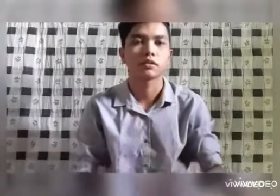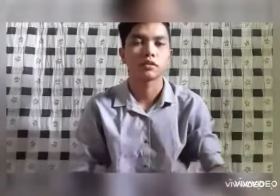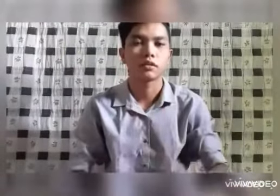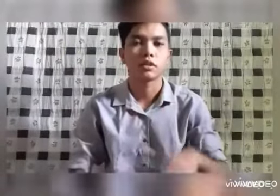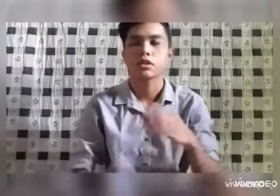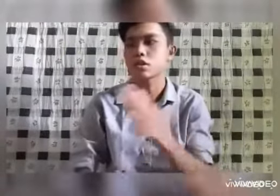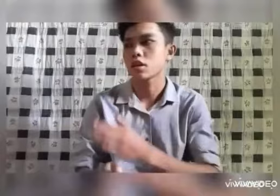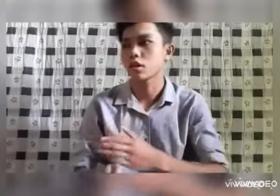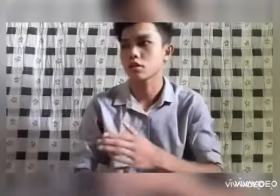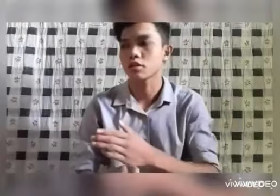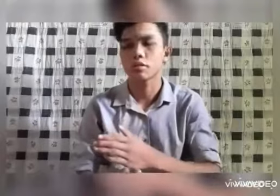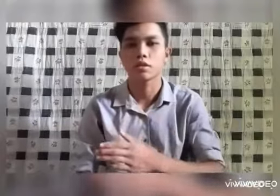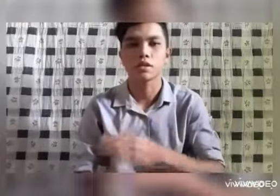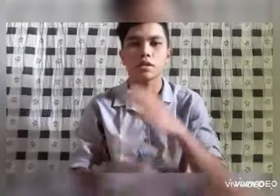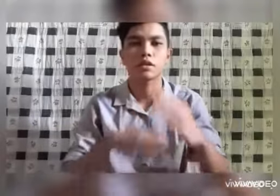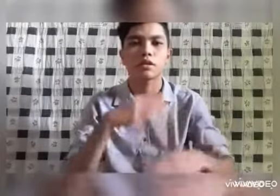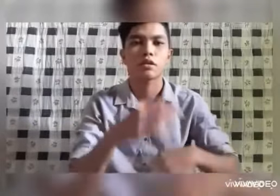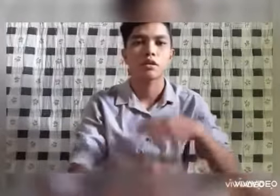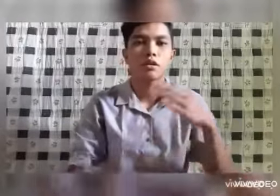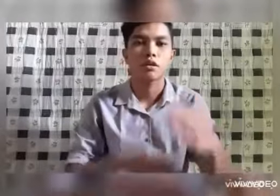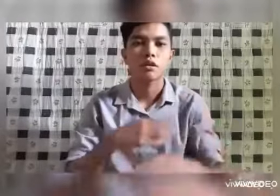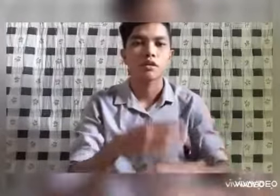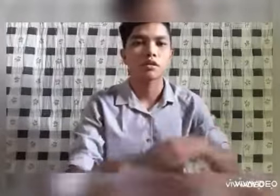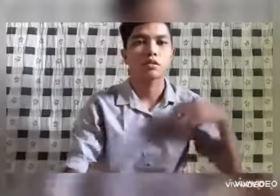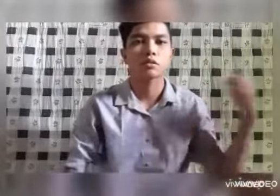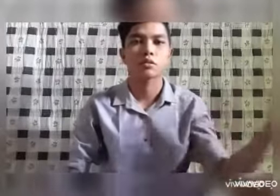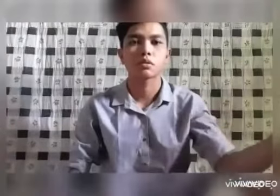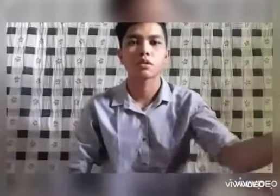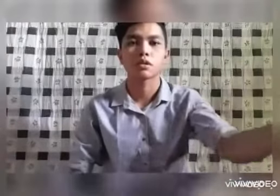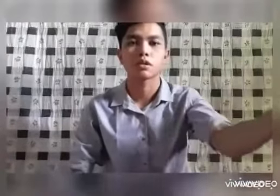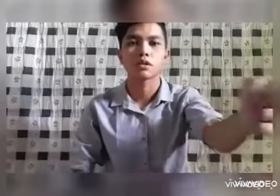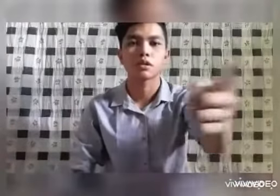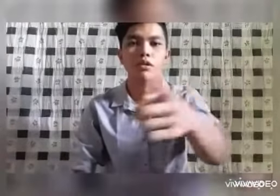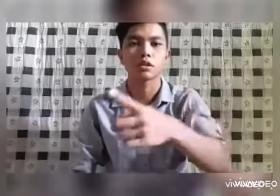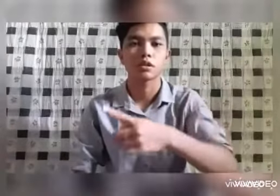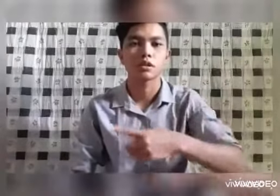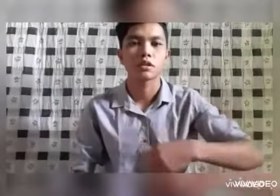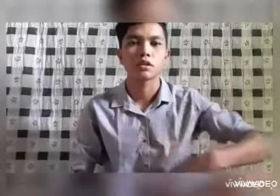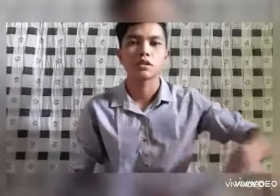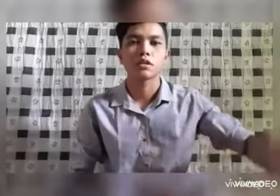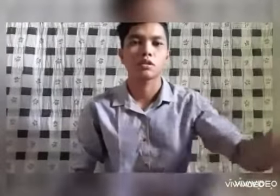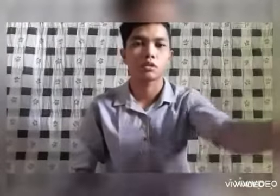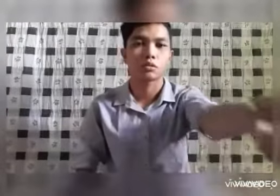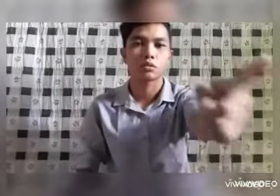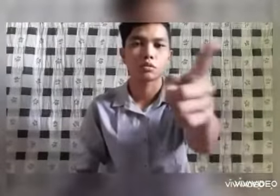Sharing all the world You You